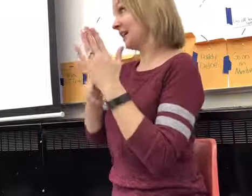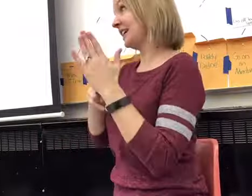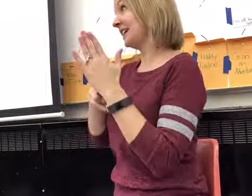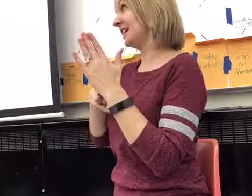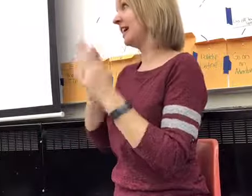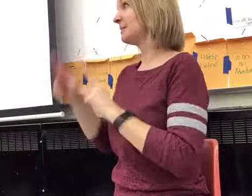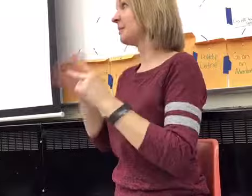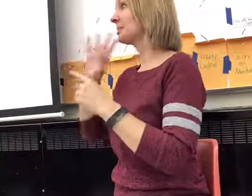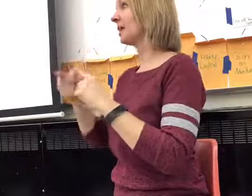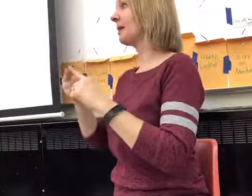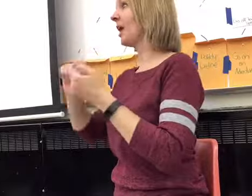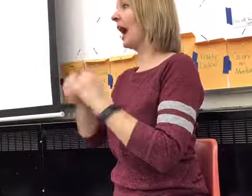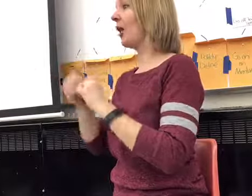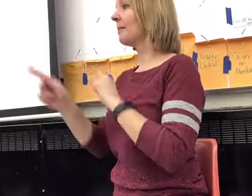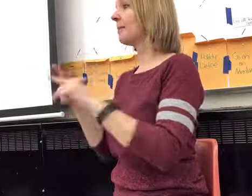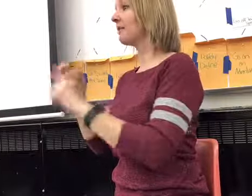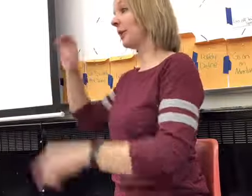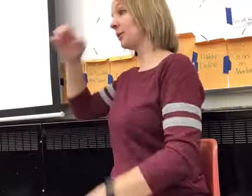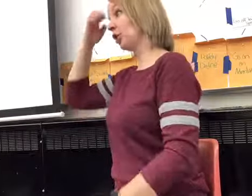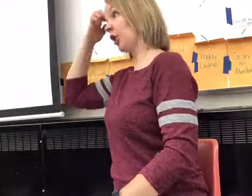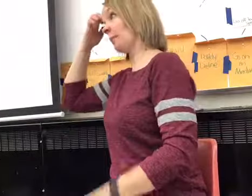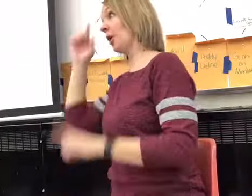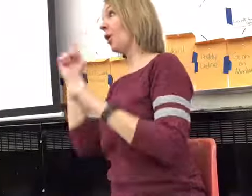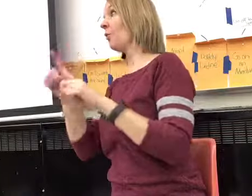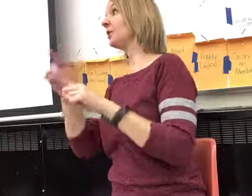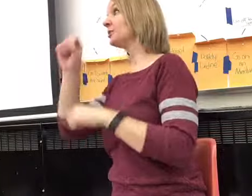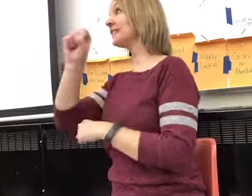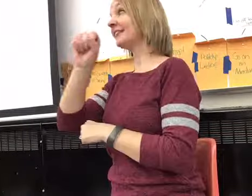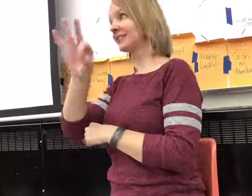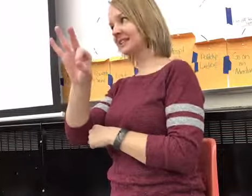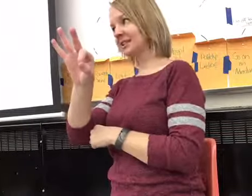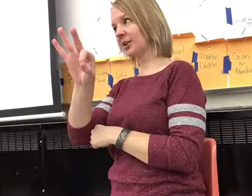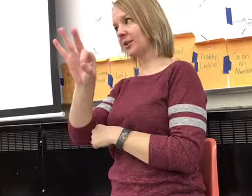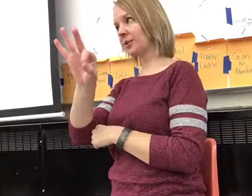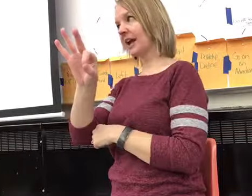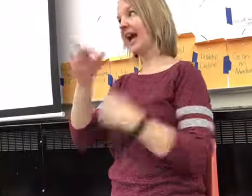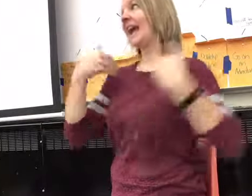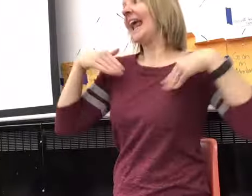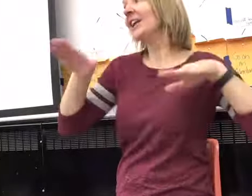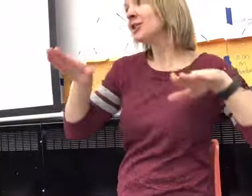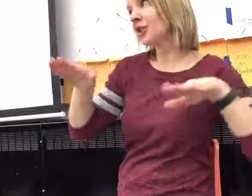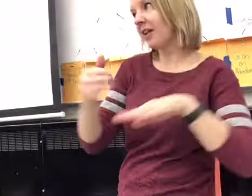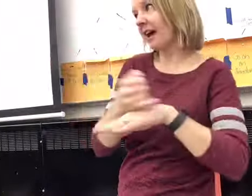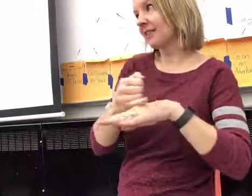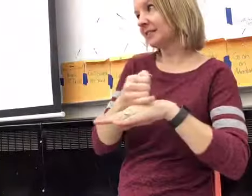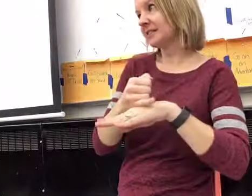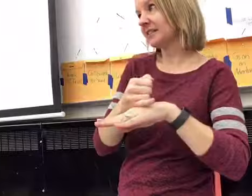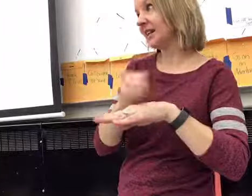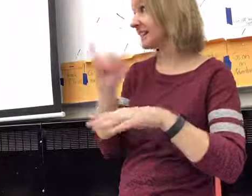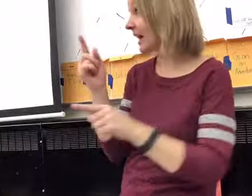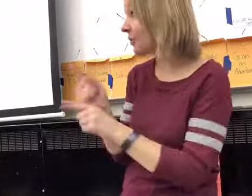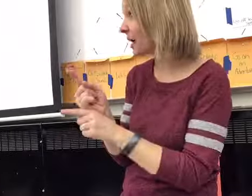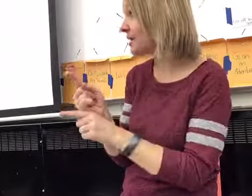about how people from Europe went to San Francisco at Angel Island. Is that correct? No, because you should have